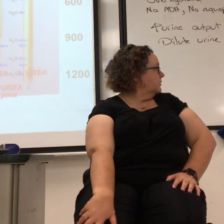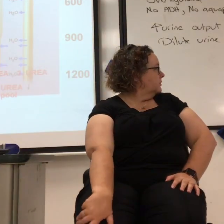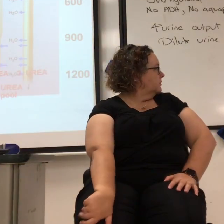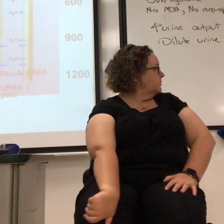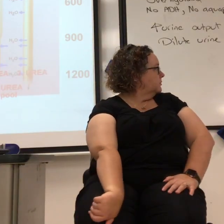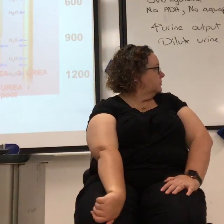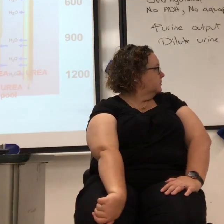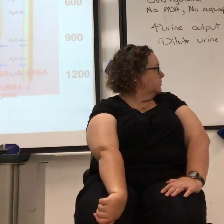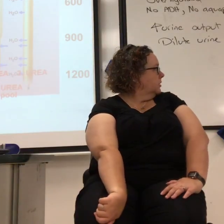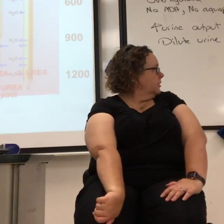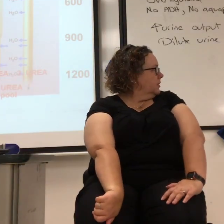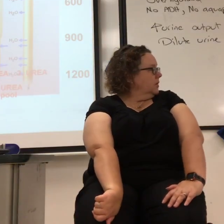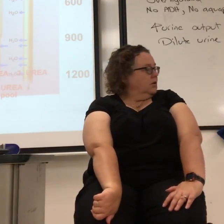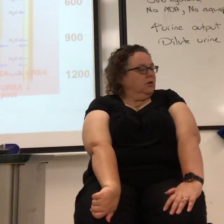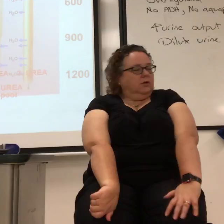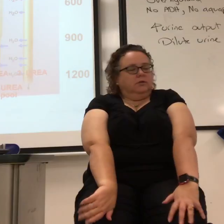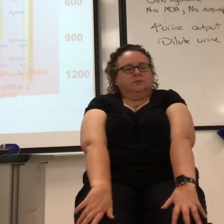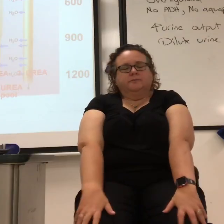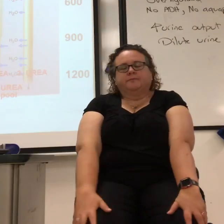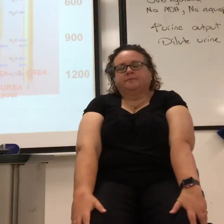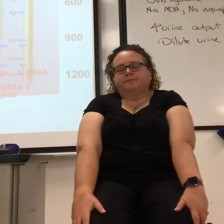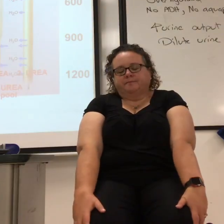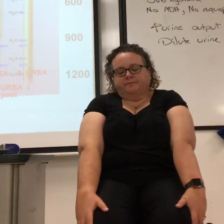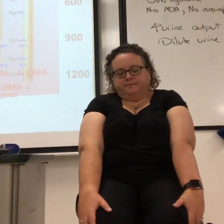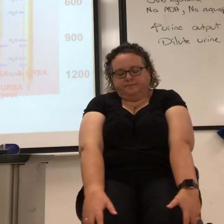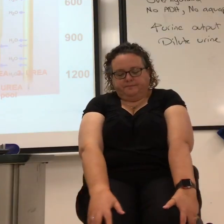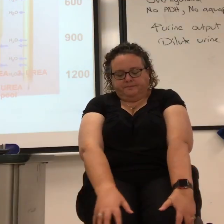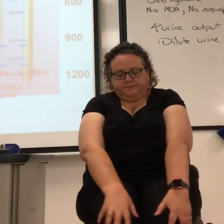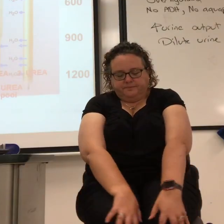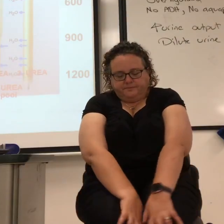That in turn helps reinforce